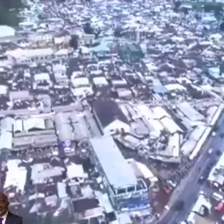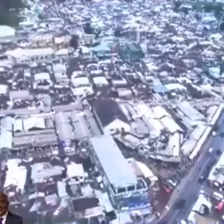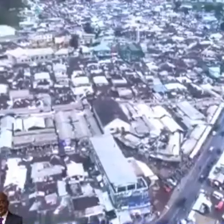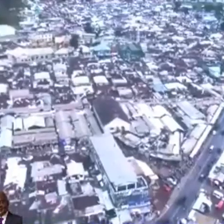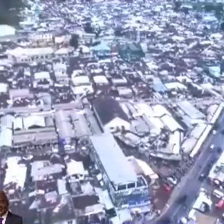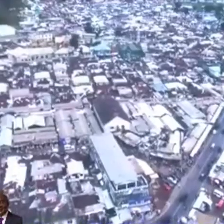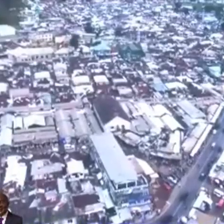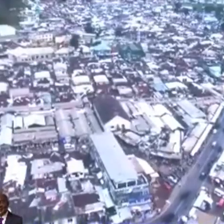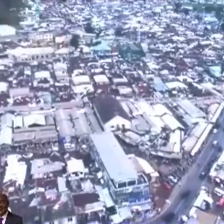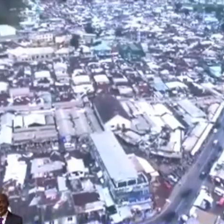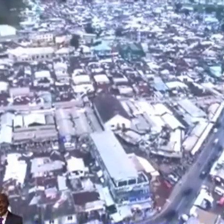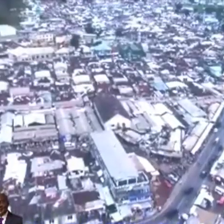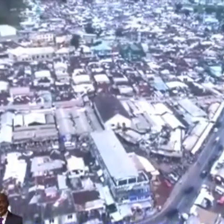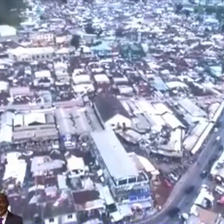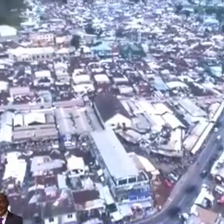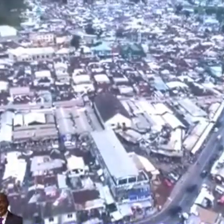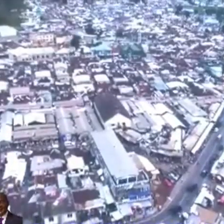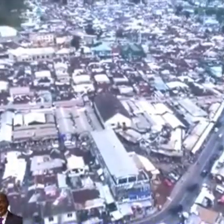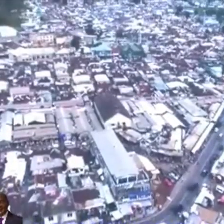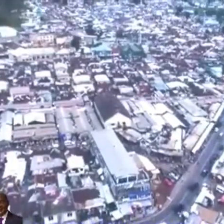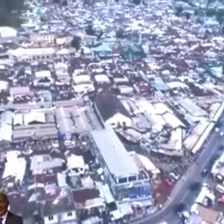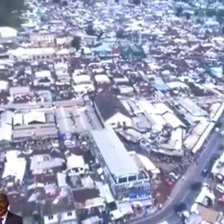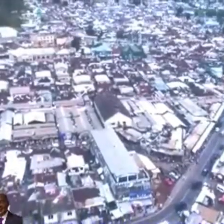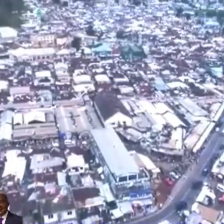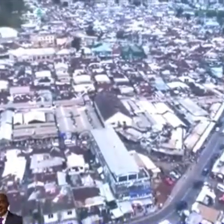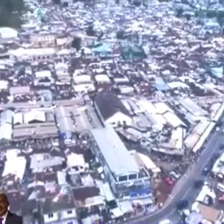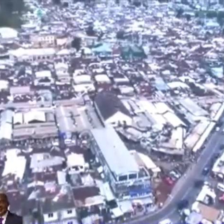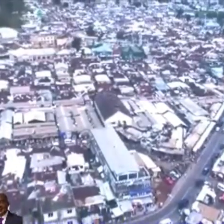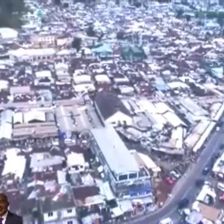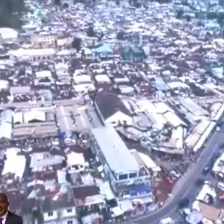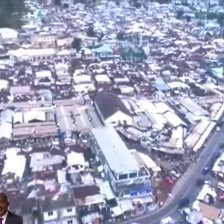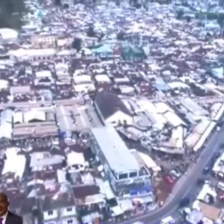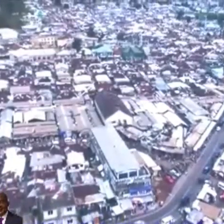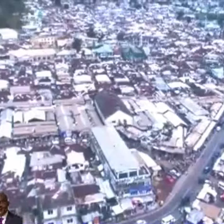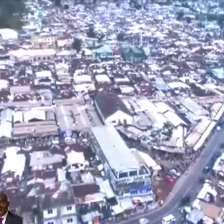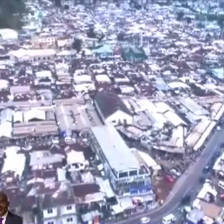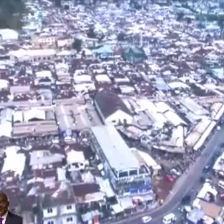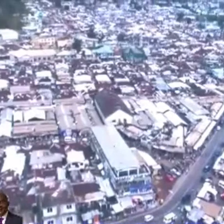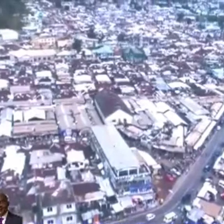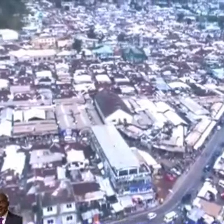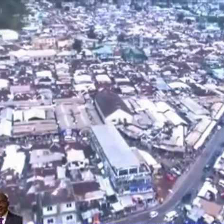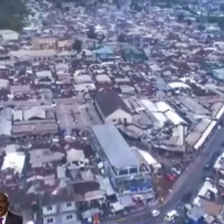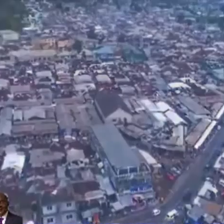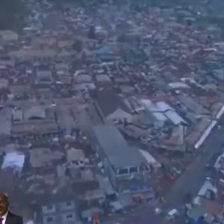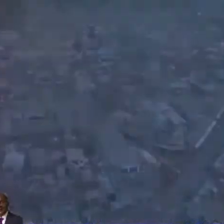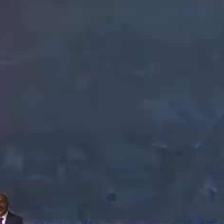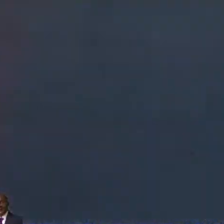and the economy as a whole.